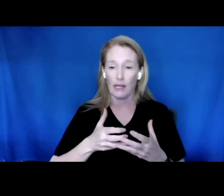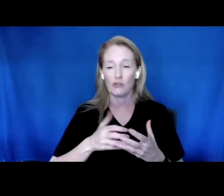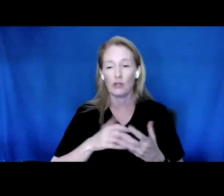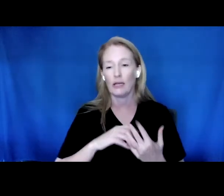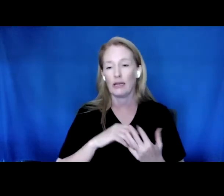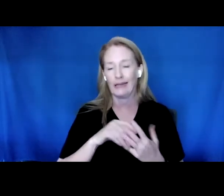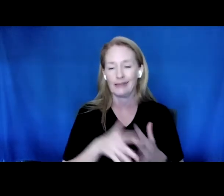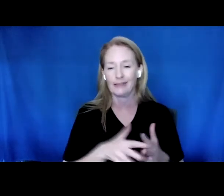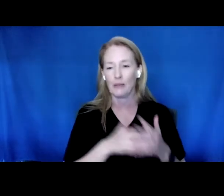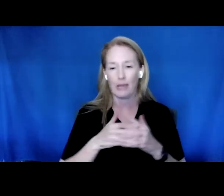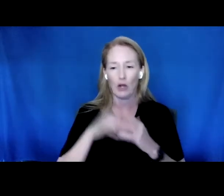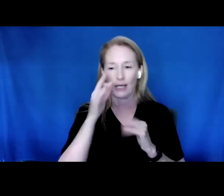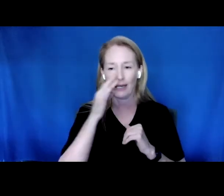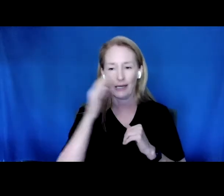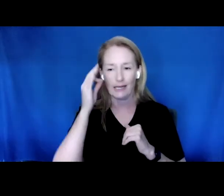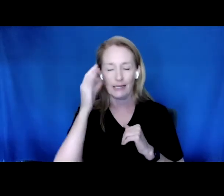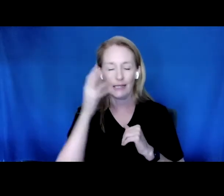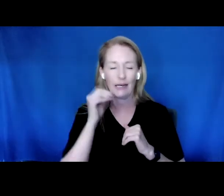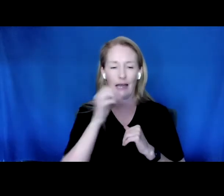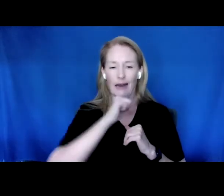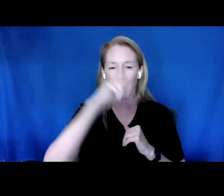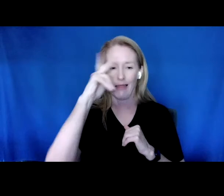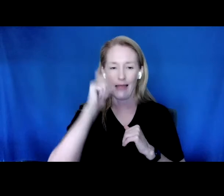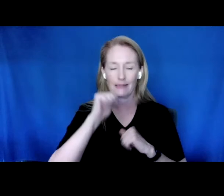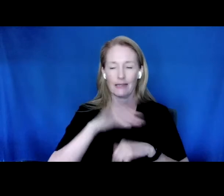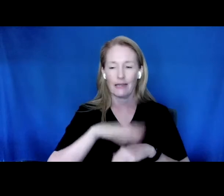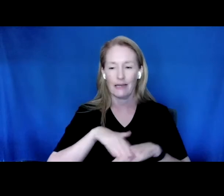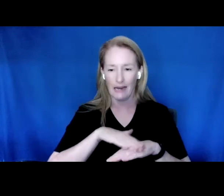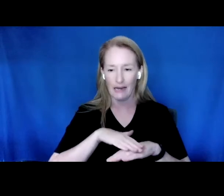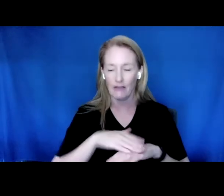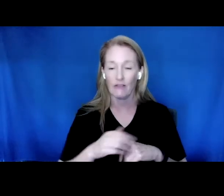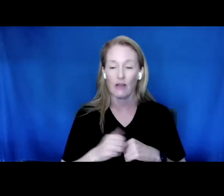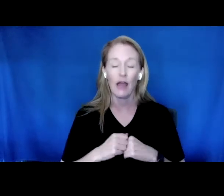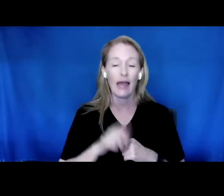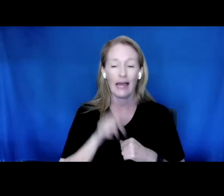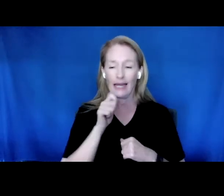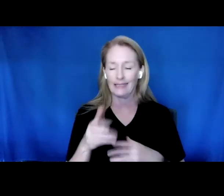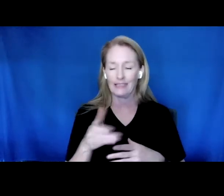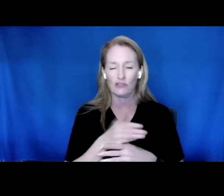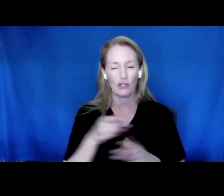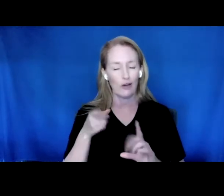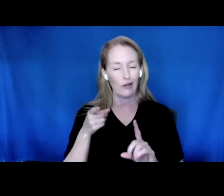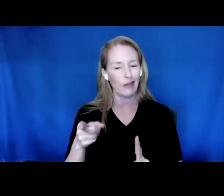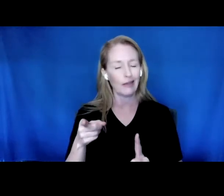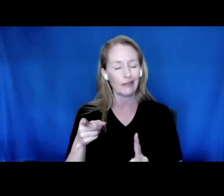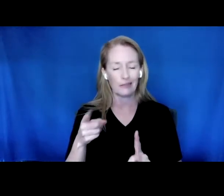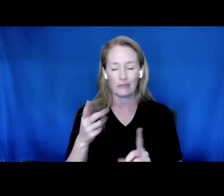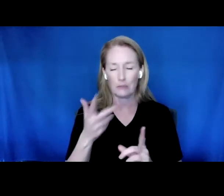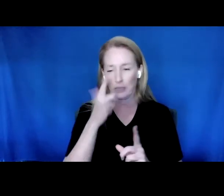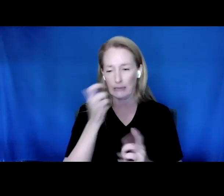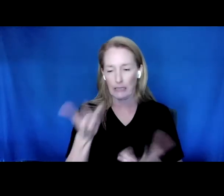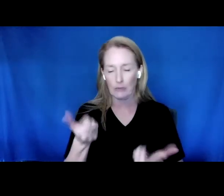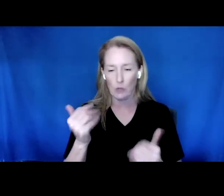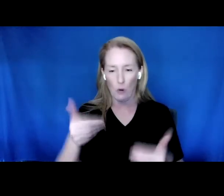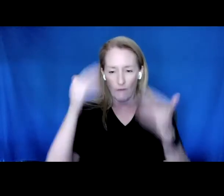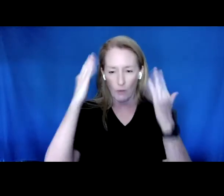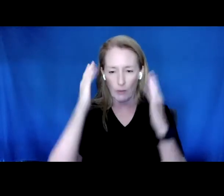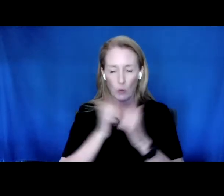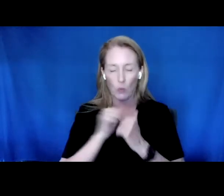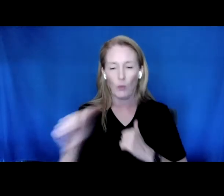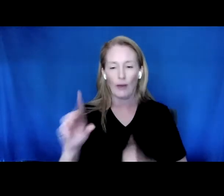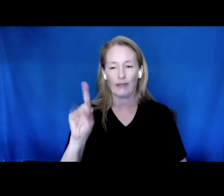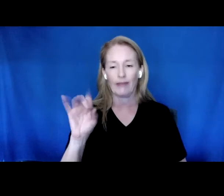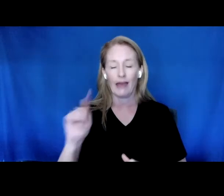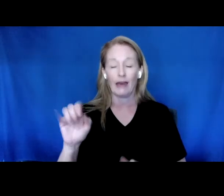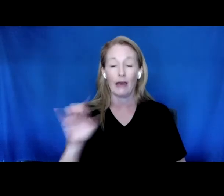last slide as I didn't want to overwhelm you with a ton of data, but for our priority populations, I will share the mortality rates. So